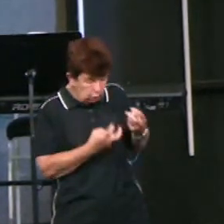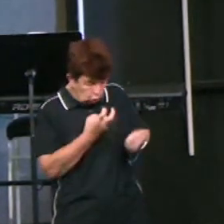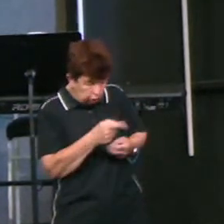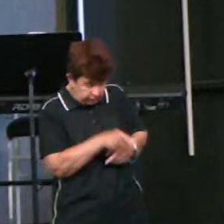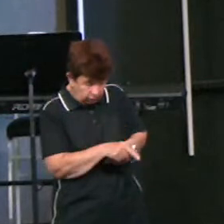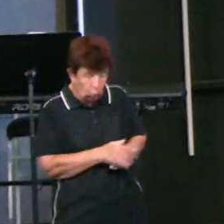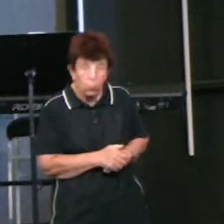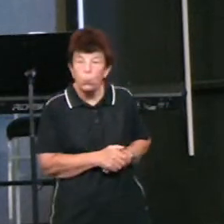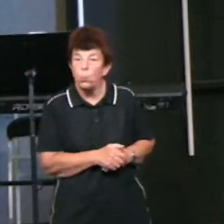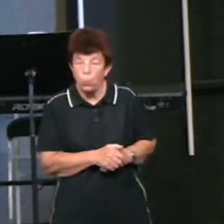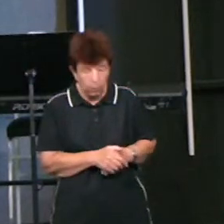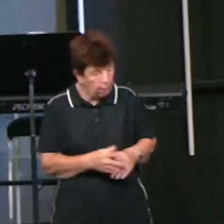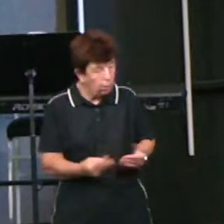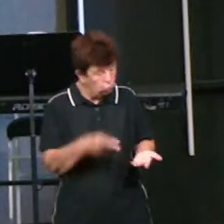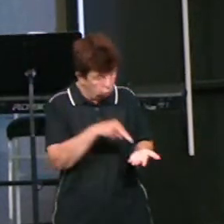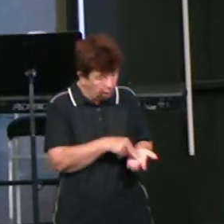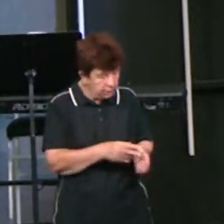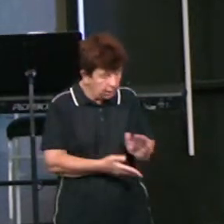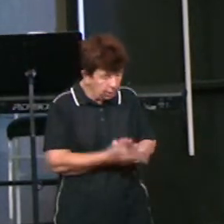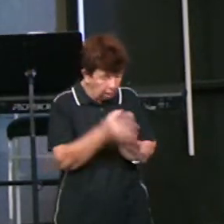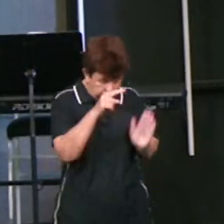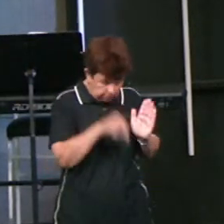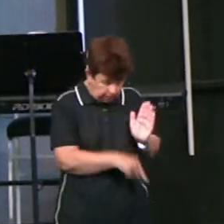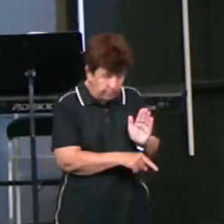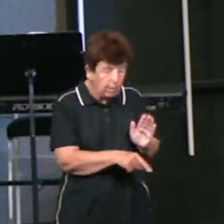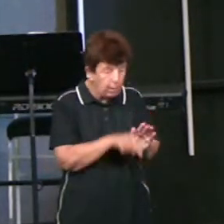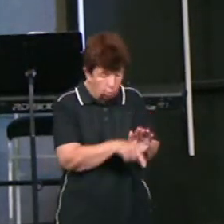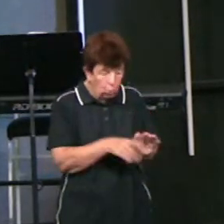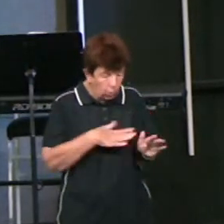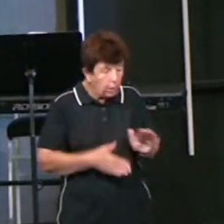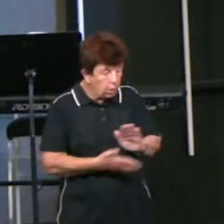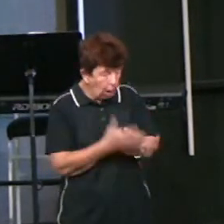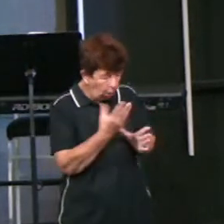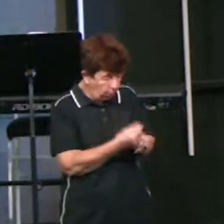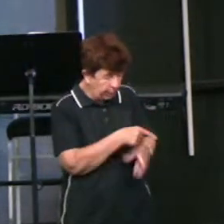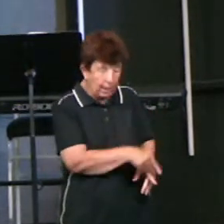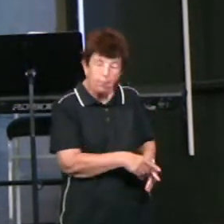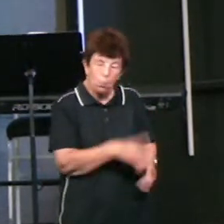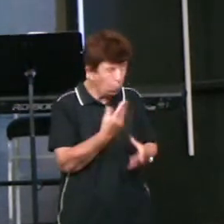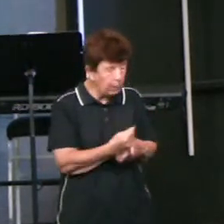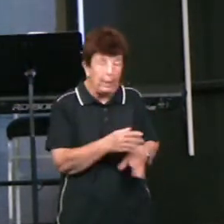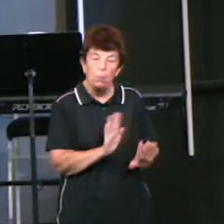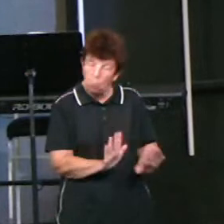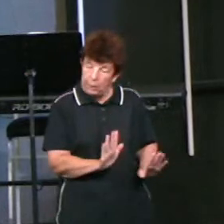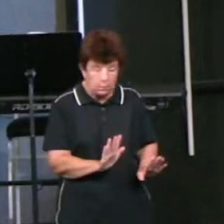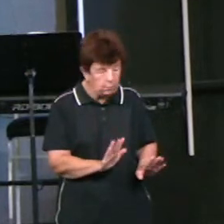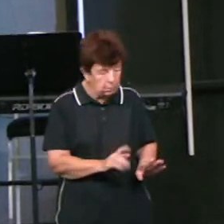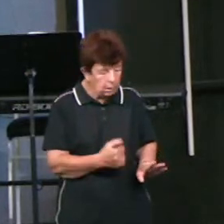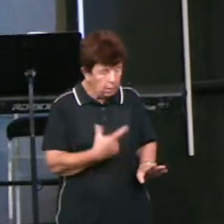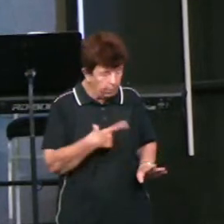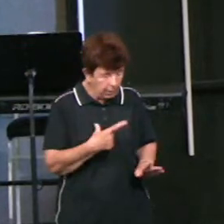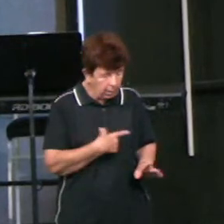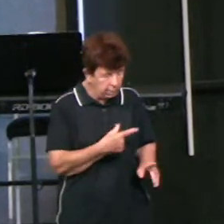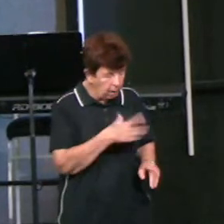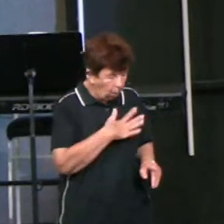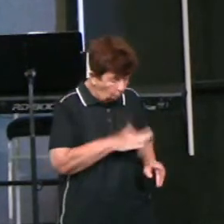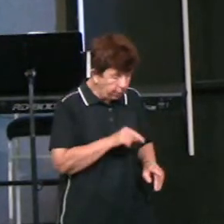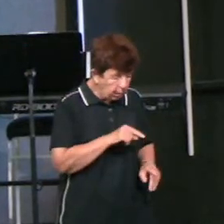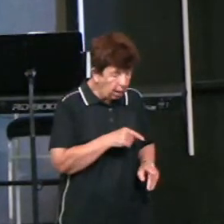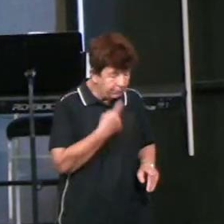you. Rise and go down and accompany them without hesitation, for I have sent